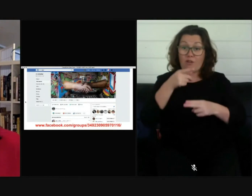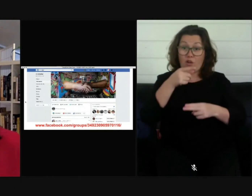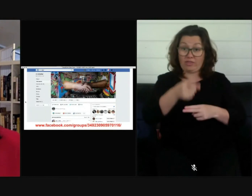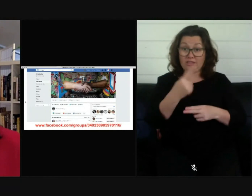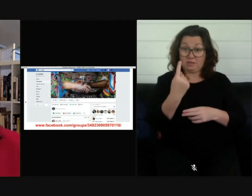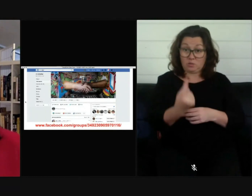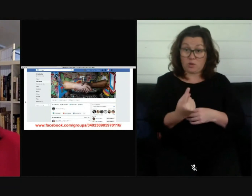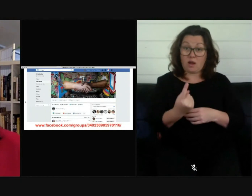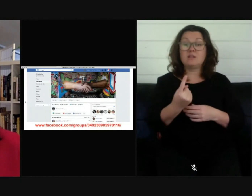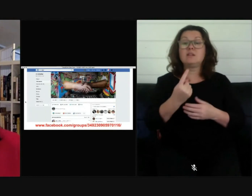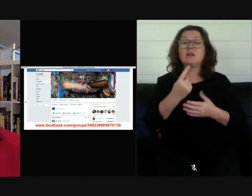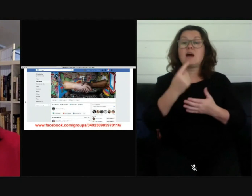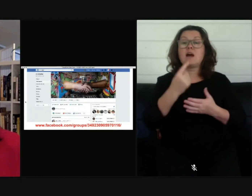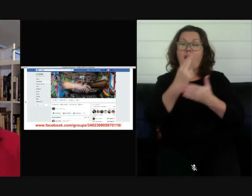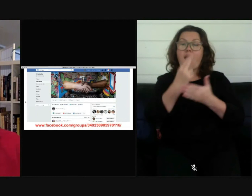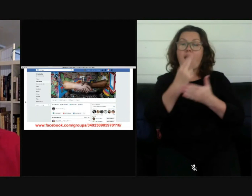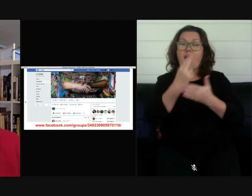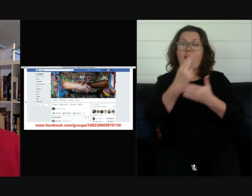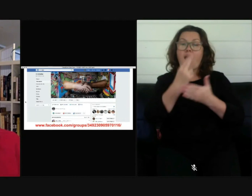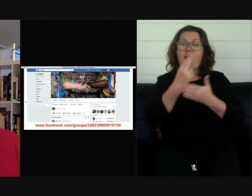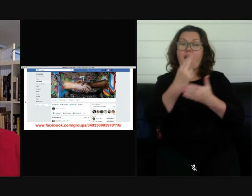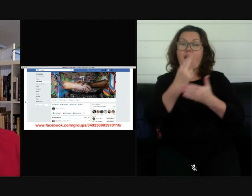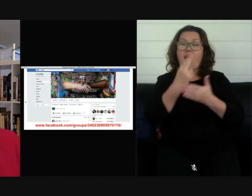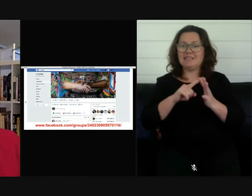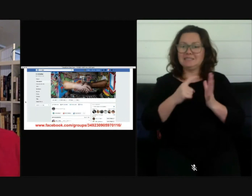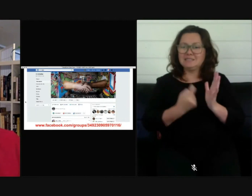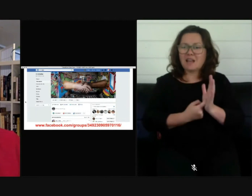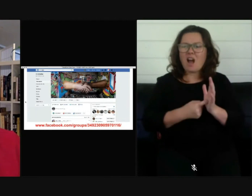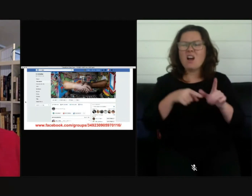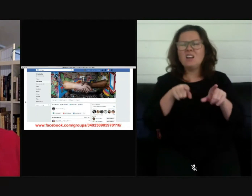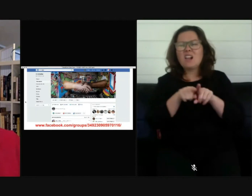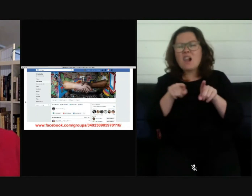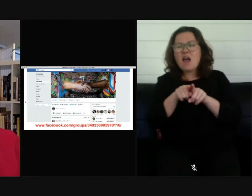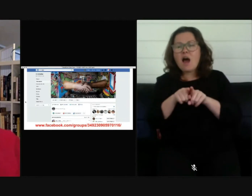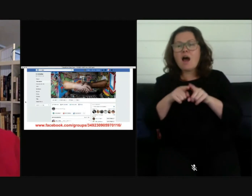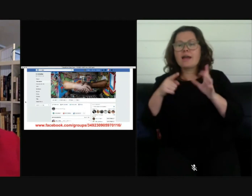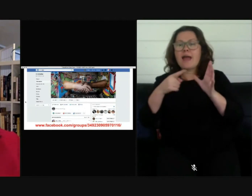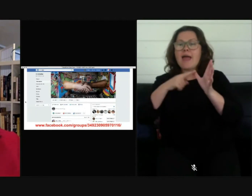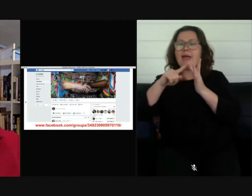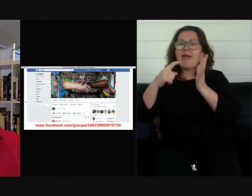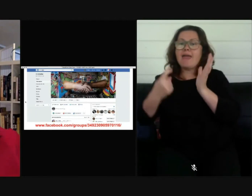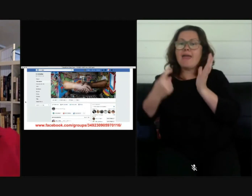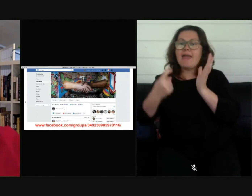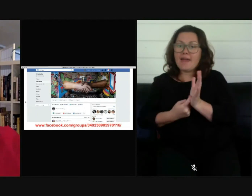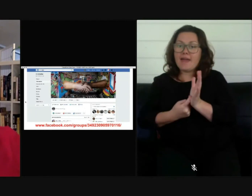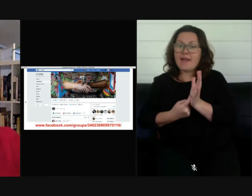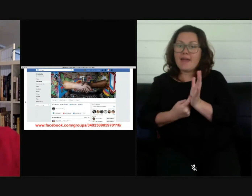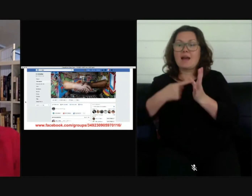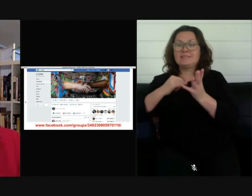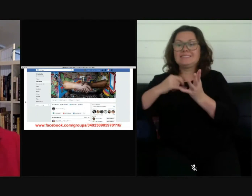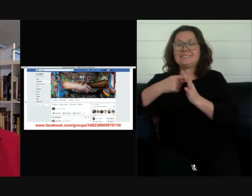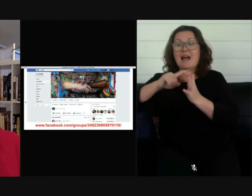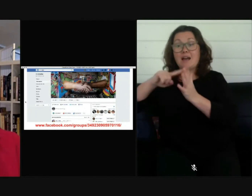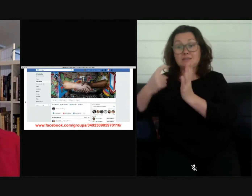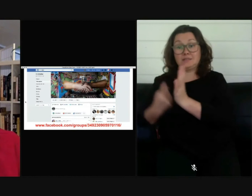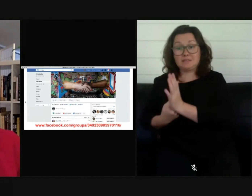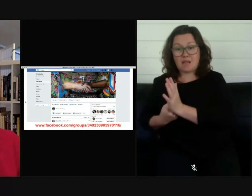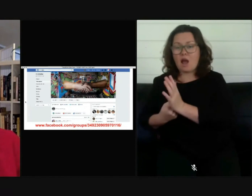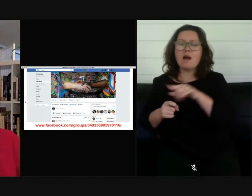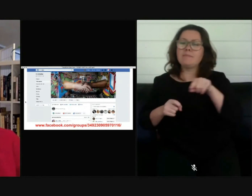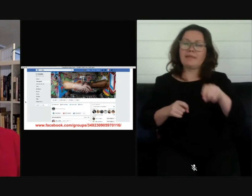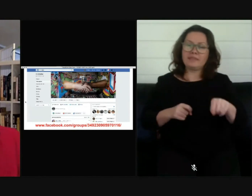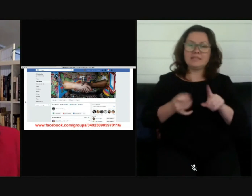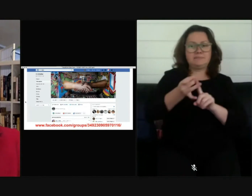you. It's like Air Tasker, but it's providing a helping hand for people working in the arts and entertainment industry to